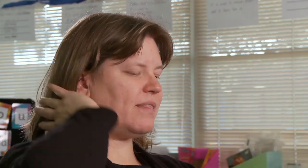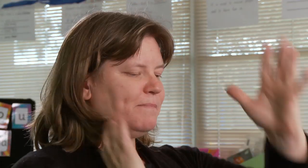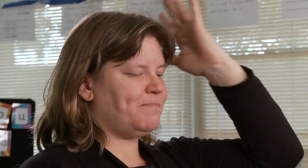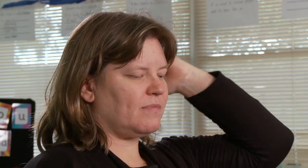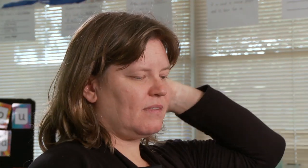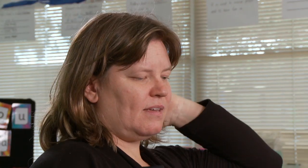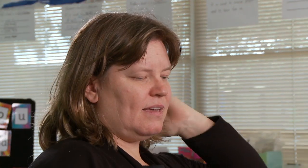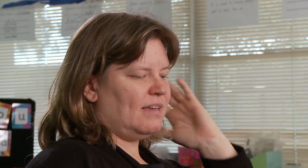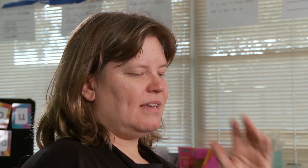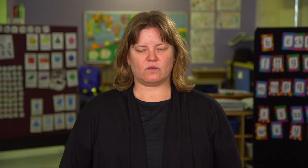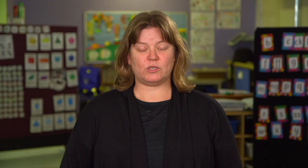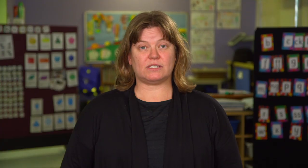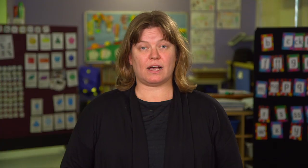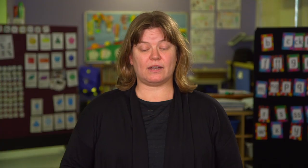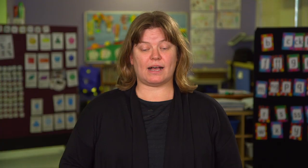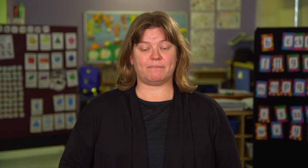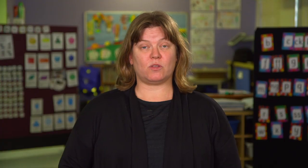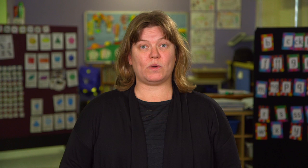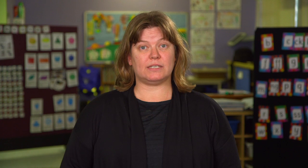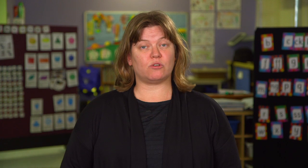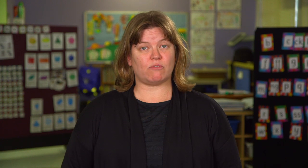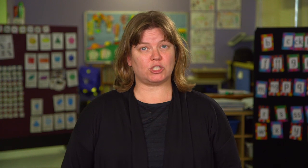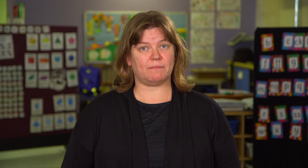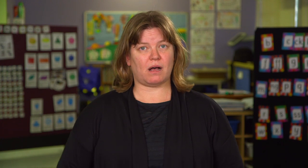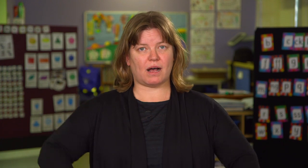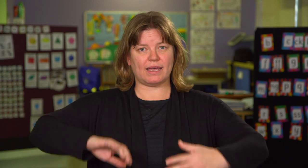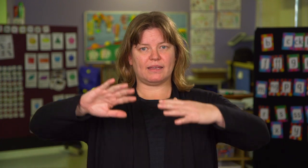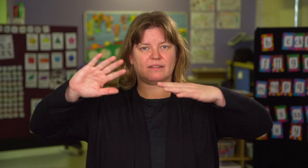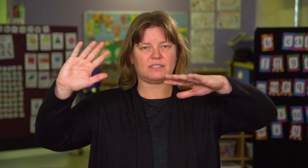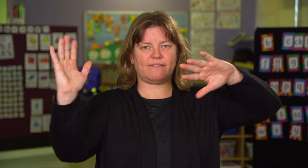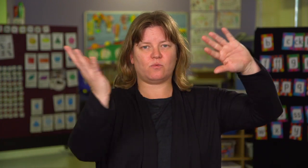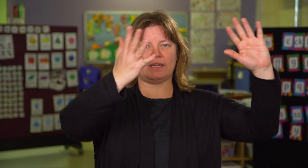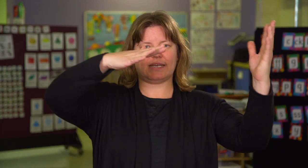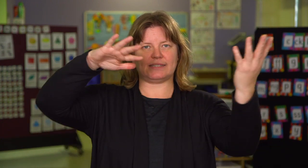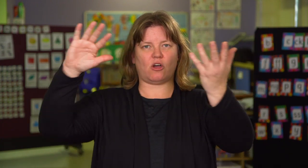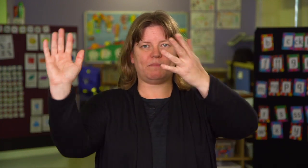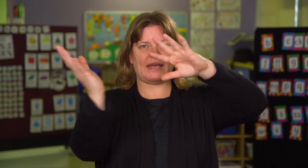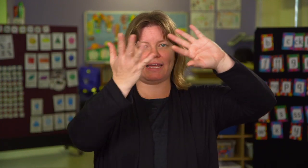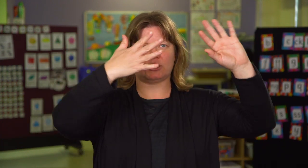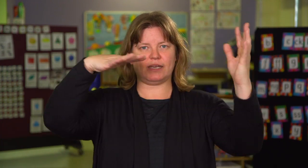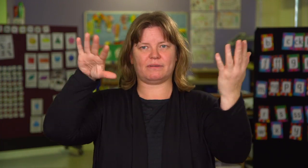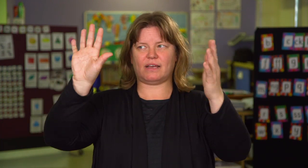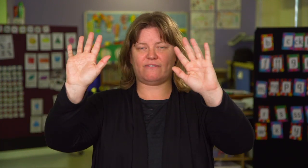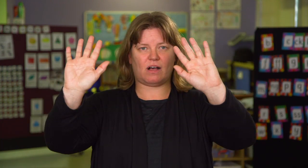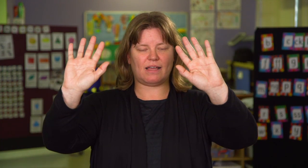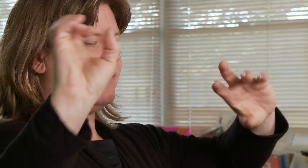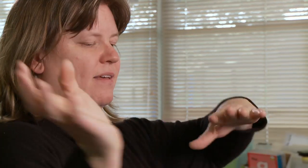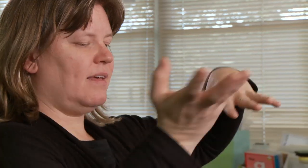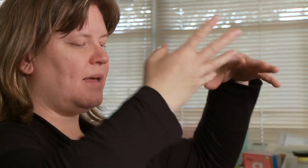them. When you sign the wind rushing by, the sign for wind has an open hand shape, like a 5,